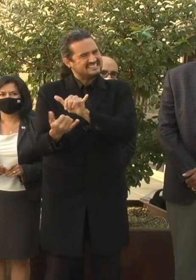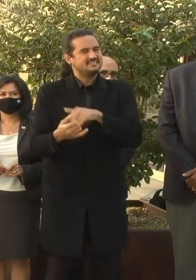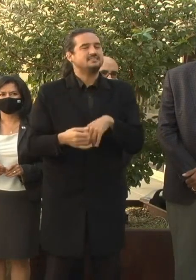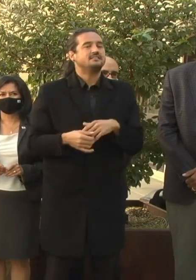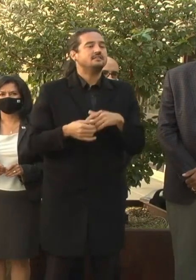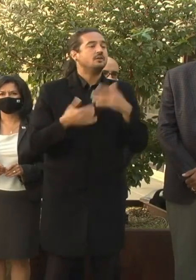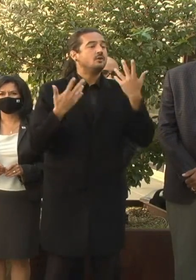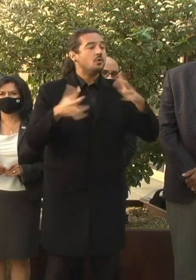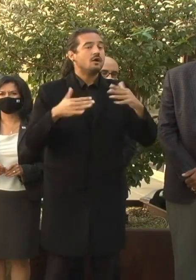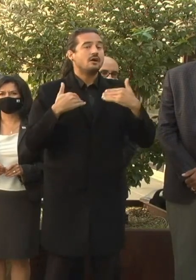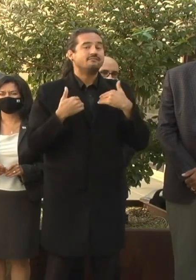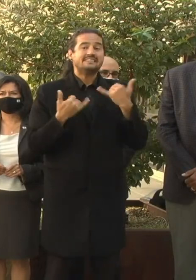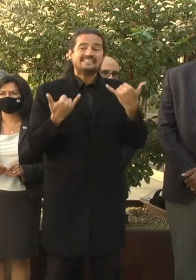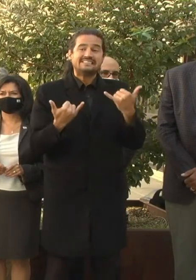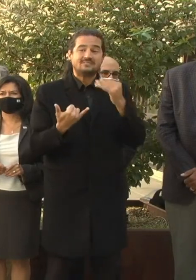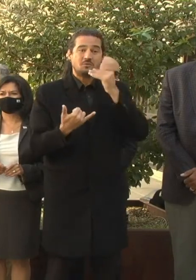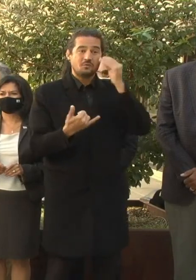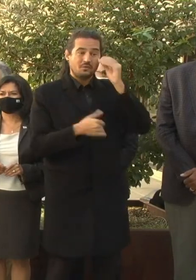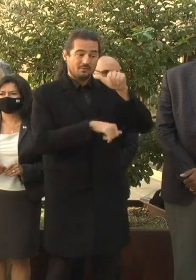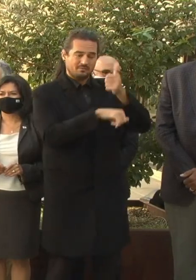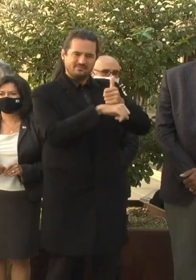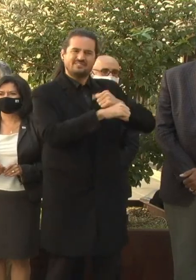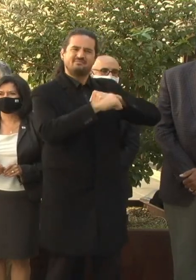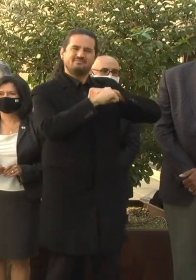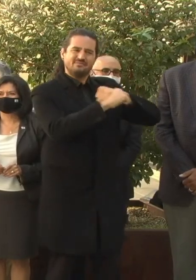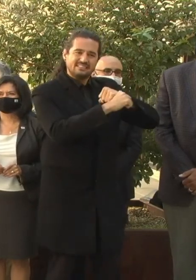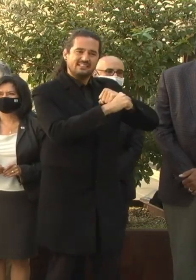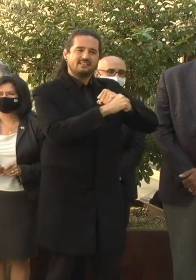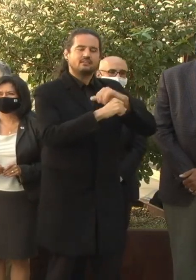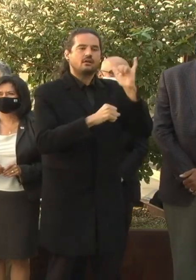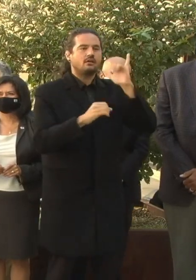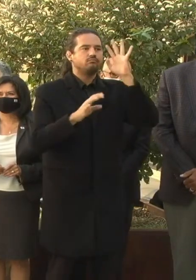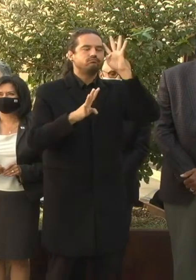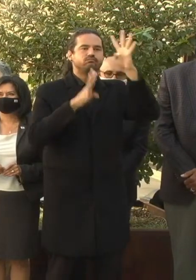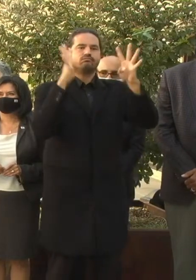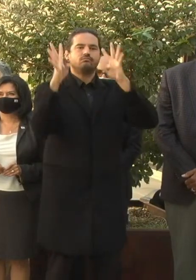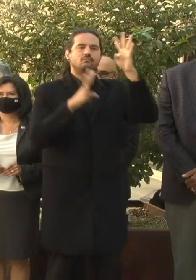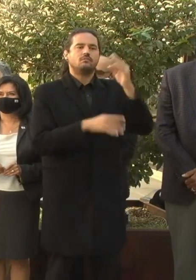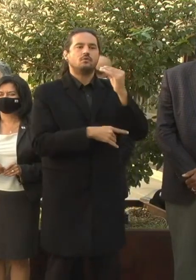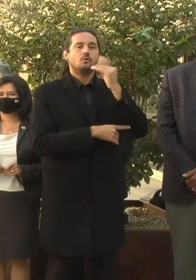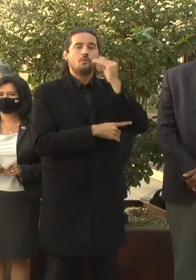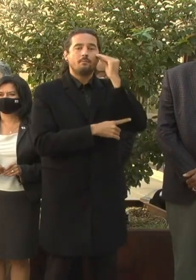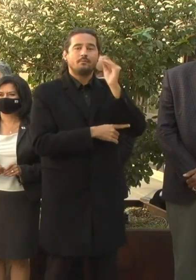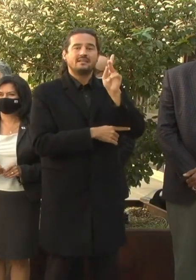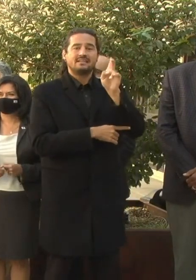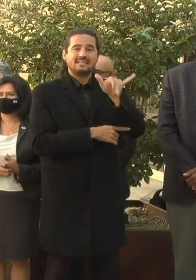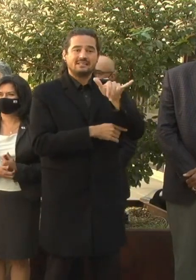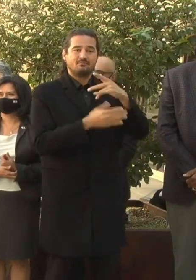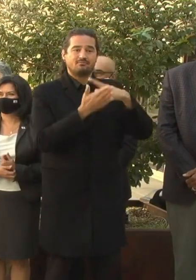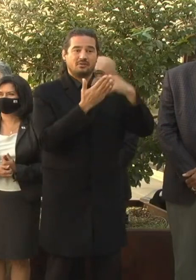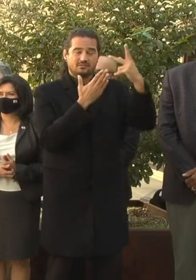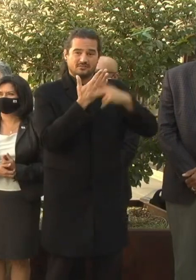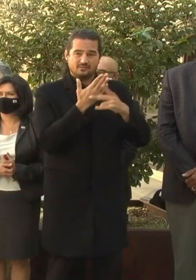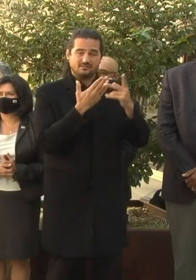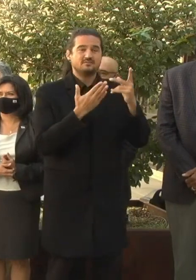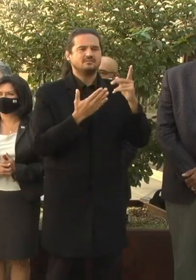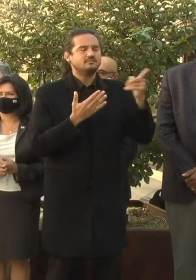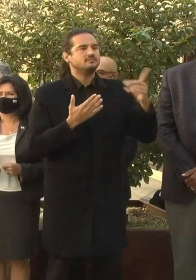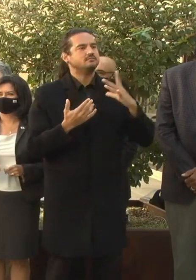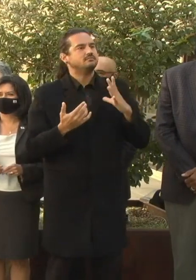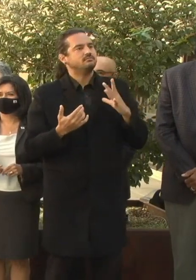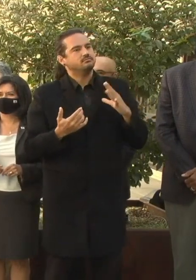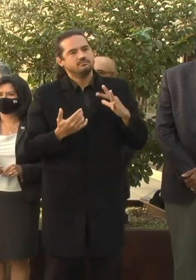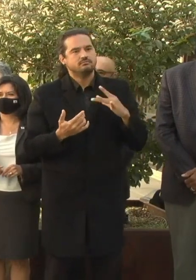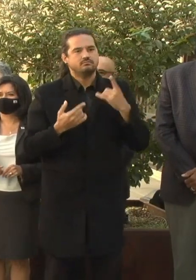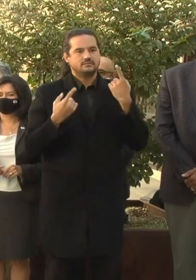affordable like your visionary and successful HomeKey project, but we have to produce and build